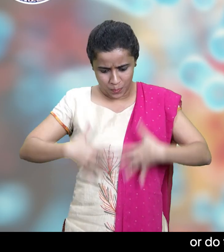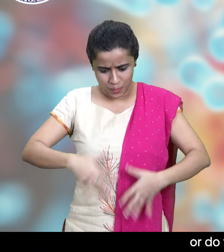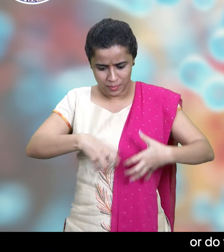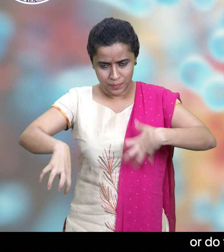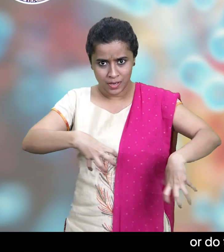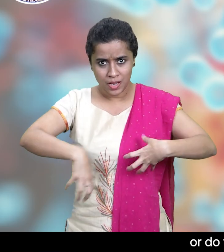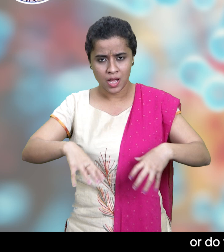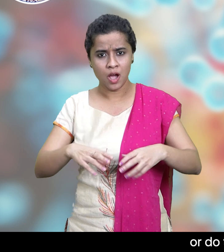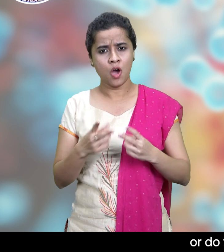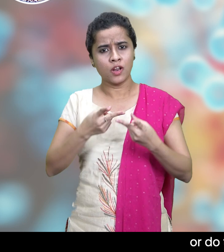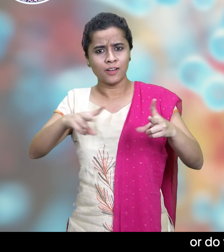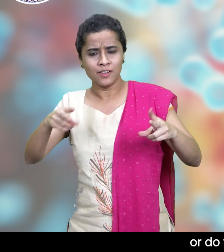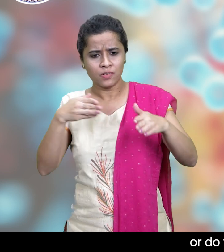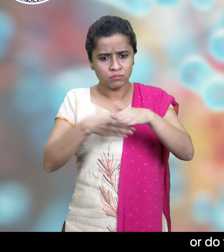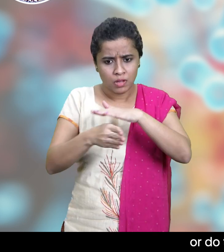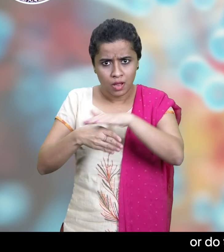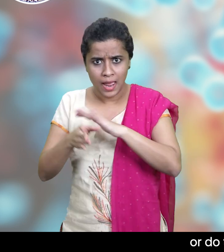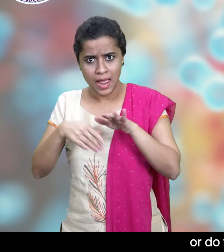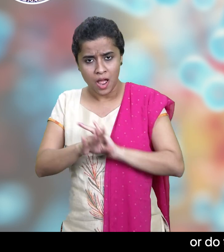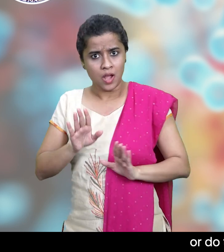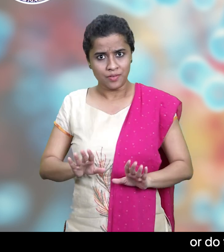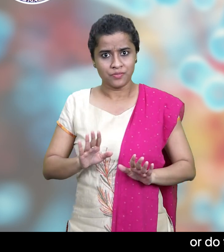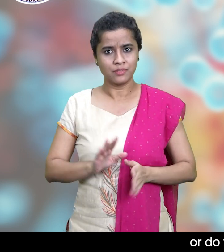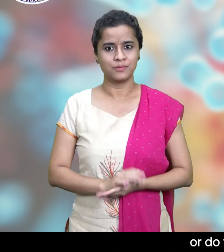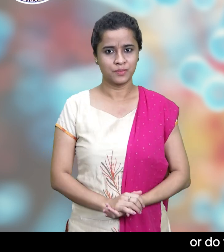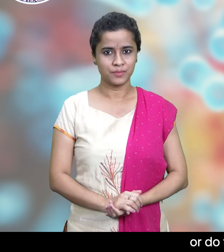to different ones?